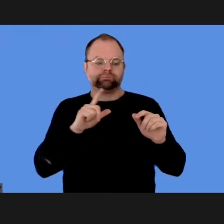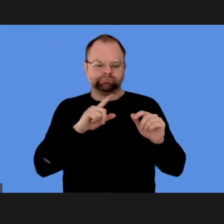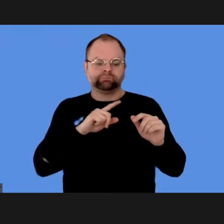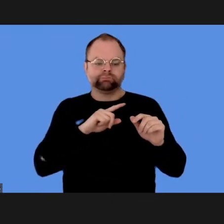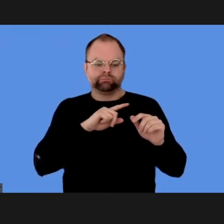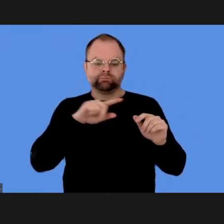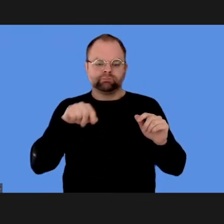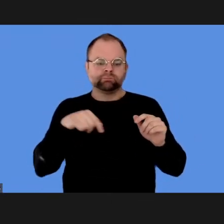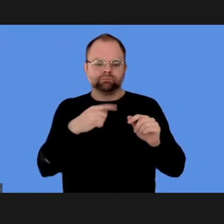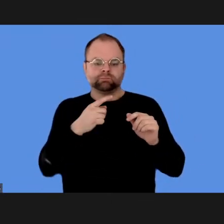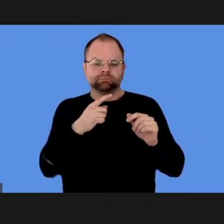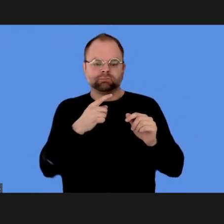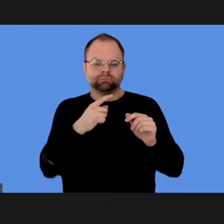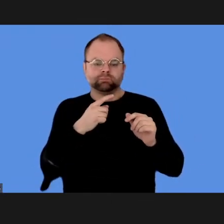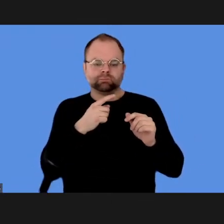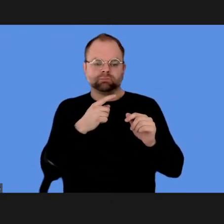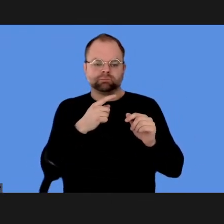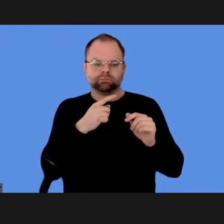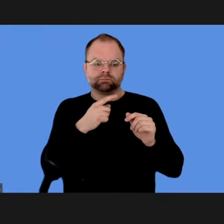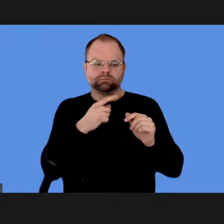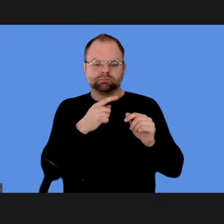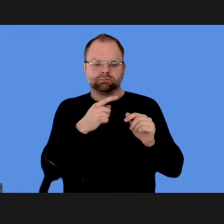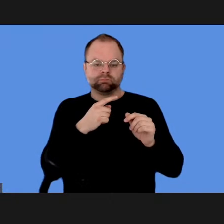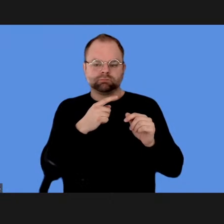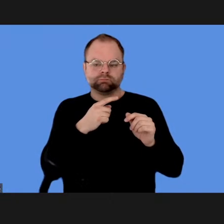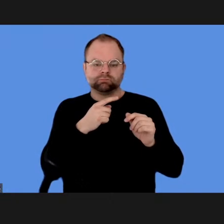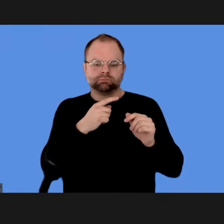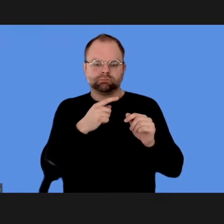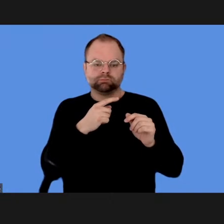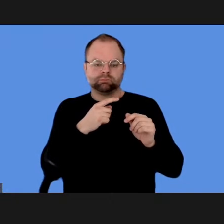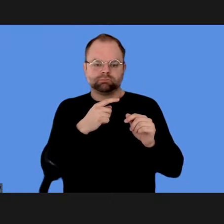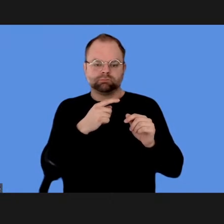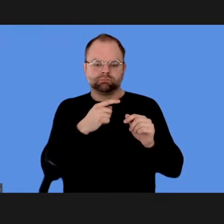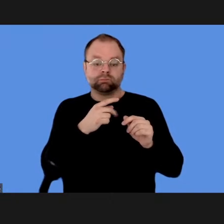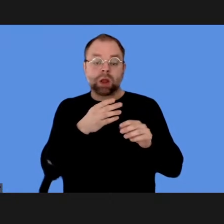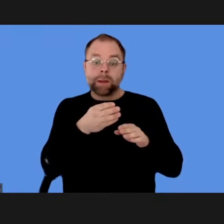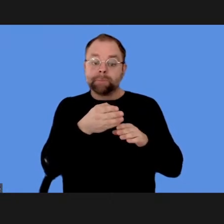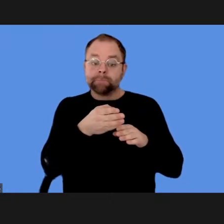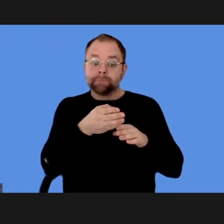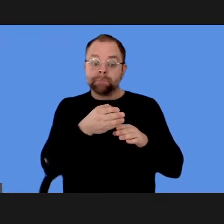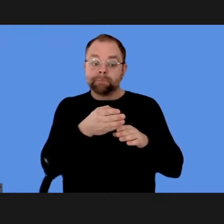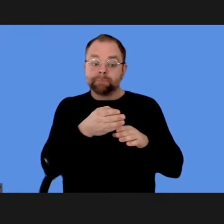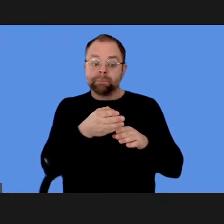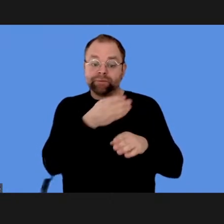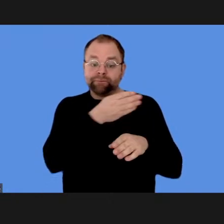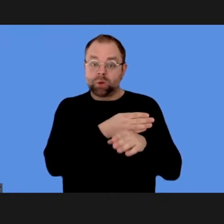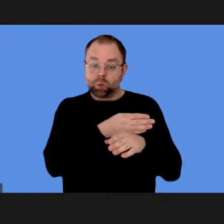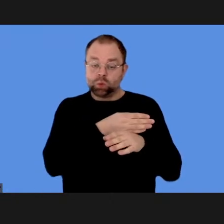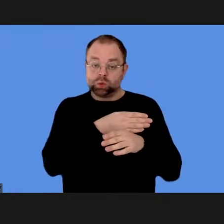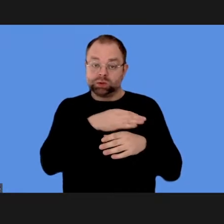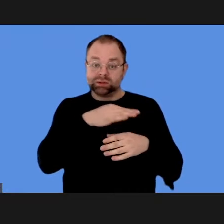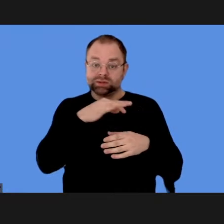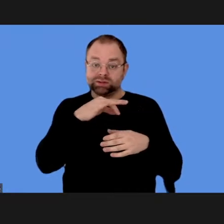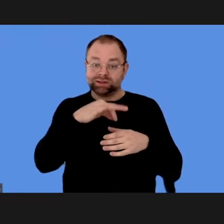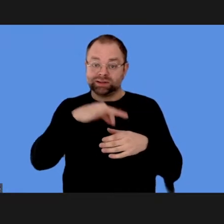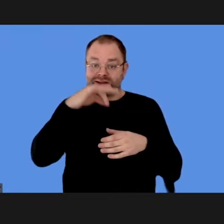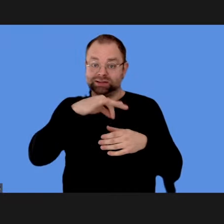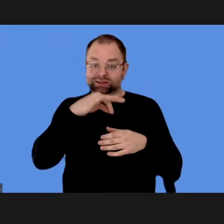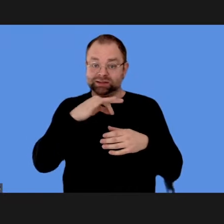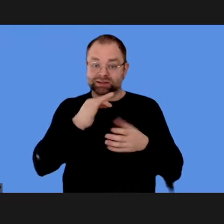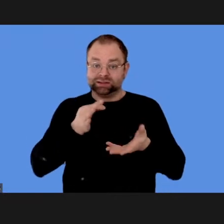national development programs, but also trying to measure the successes of those, targets at the very local